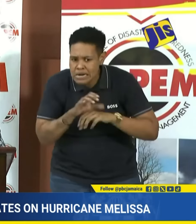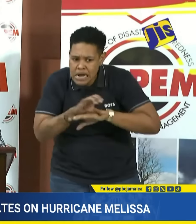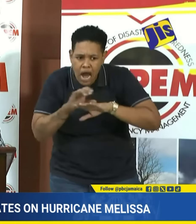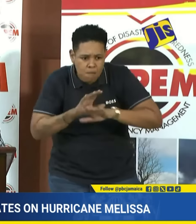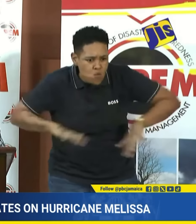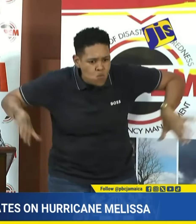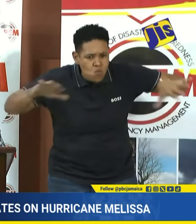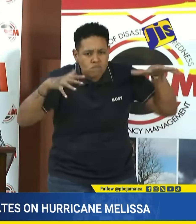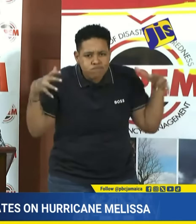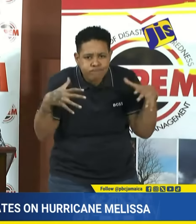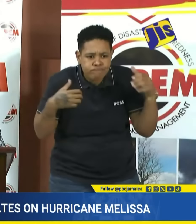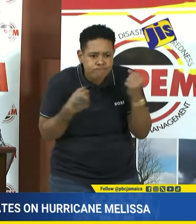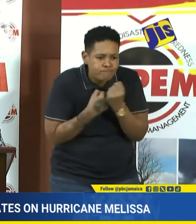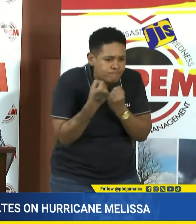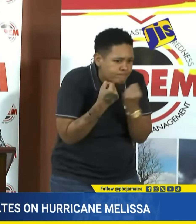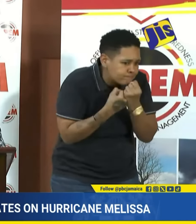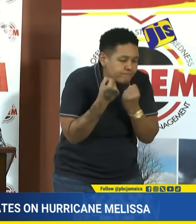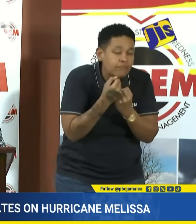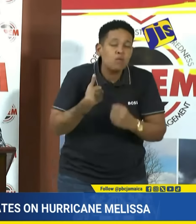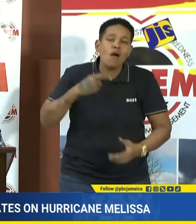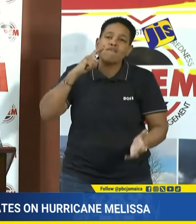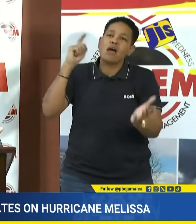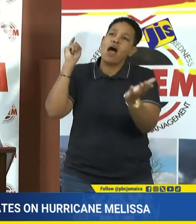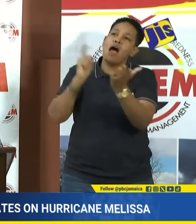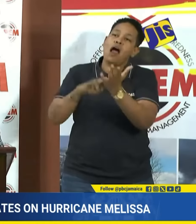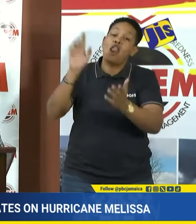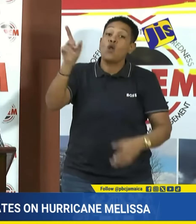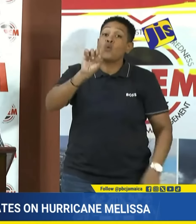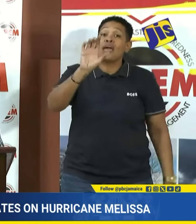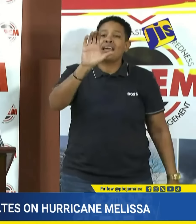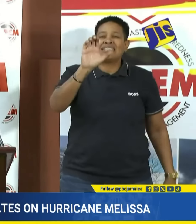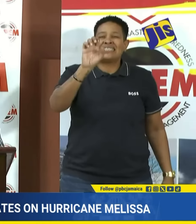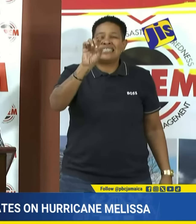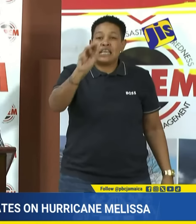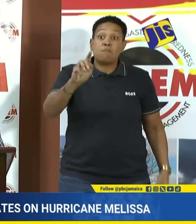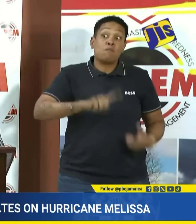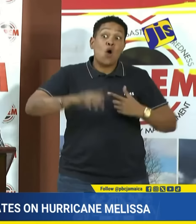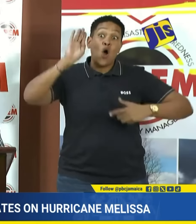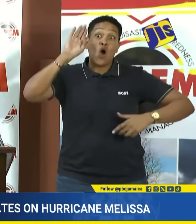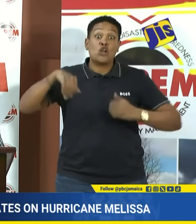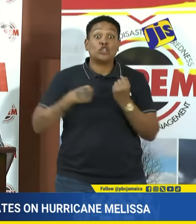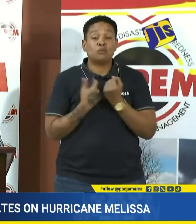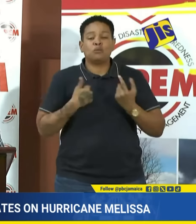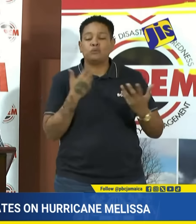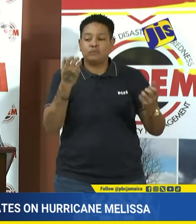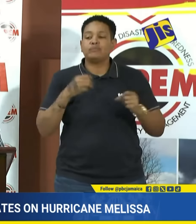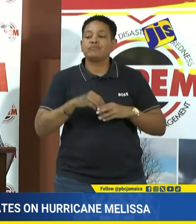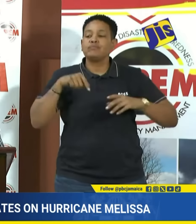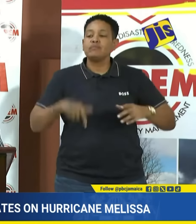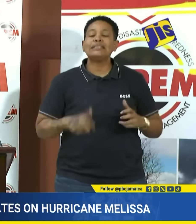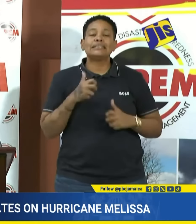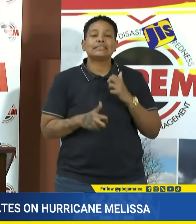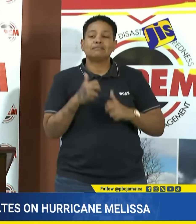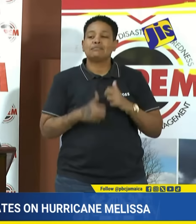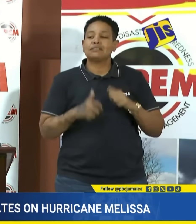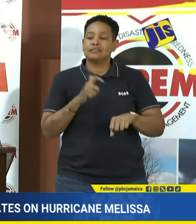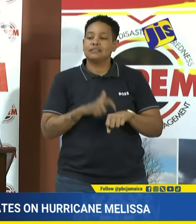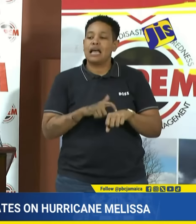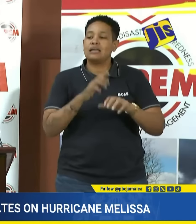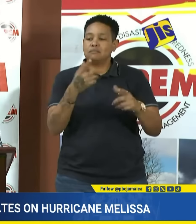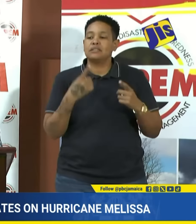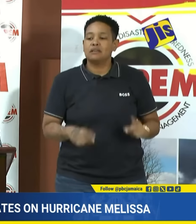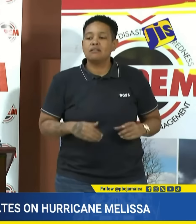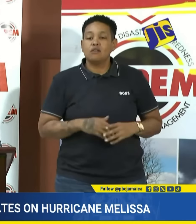regional support, and we have to acknowledge SEDIMA and all the support that we get from them in these very difficult